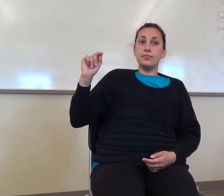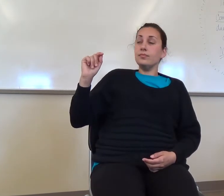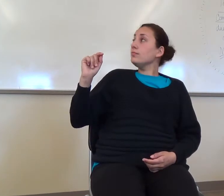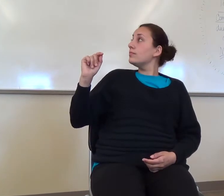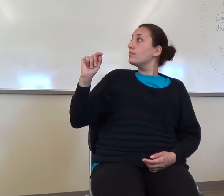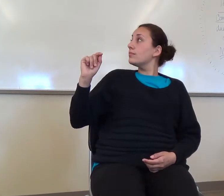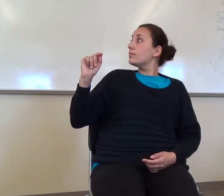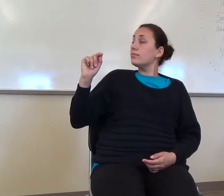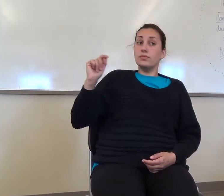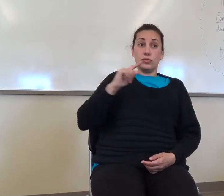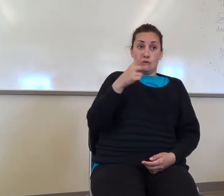Do we see a list?